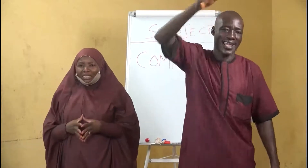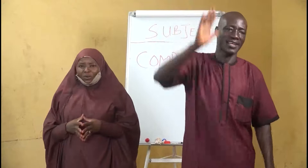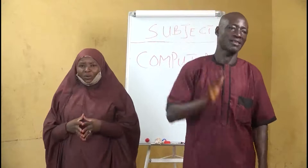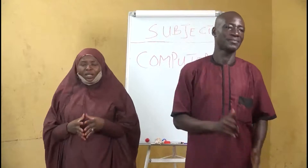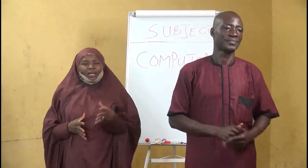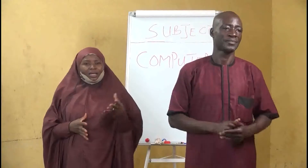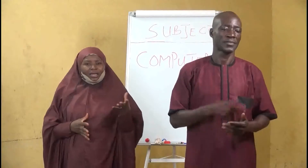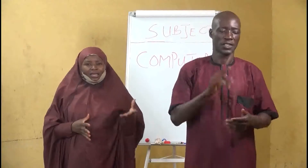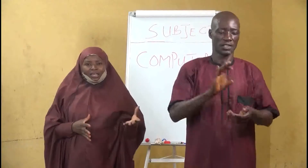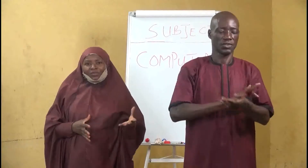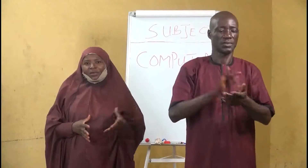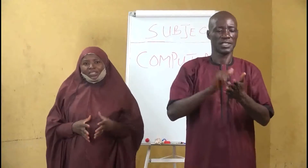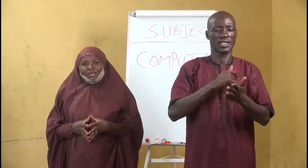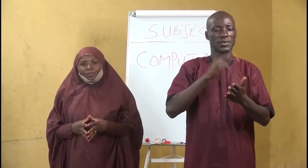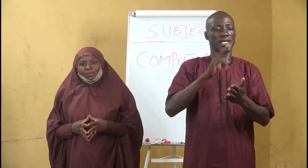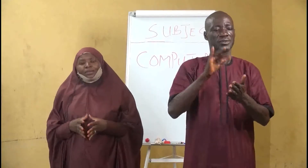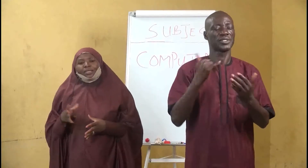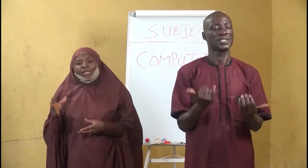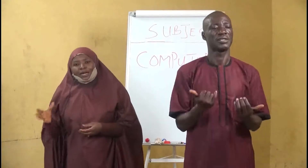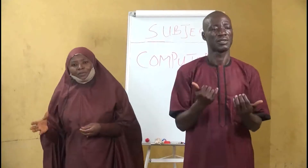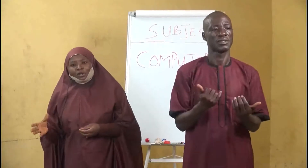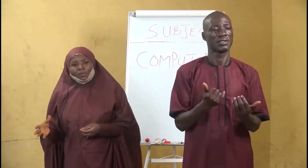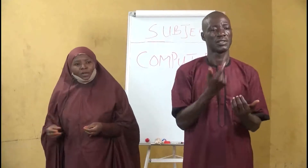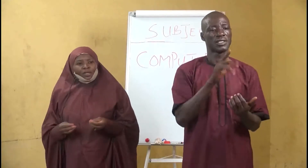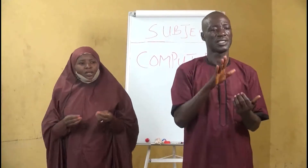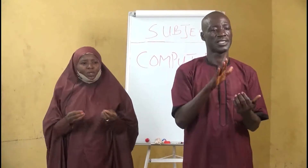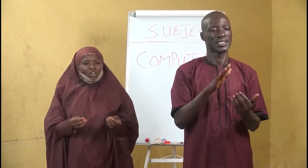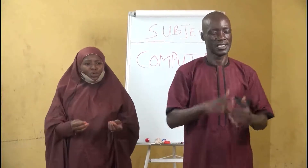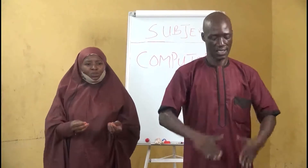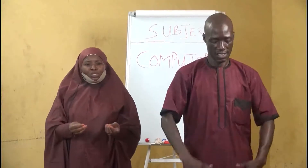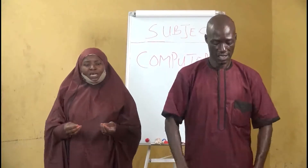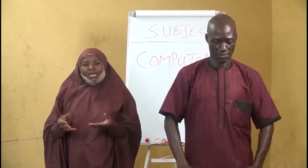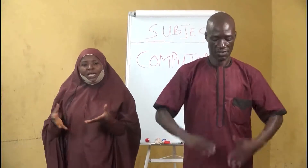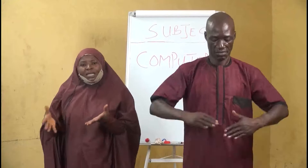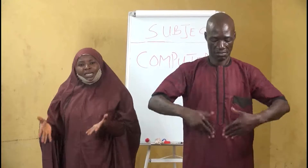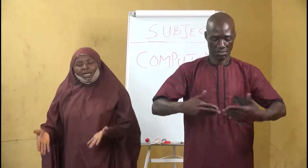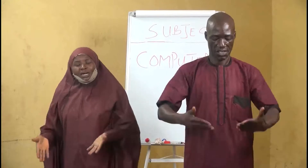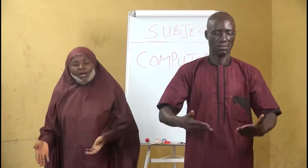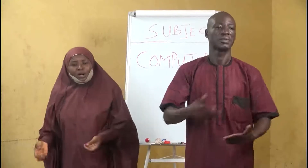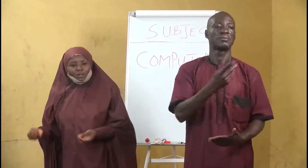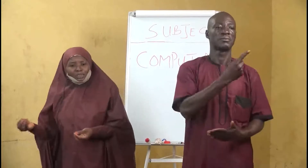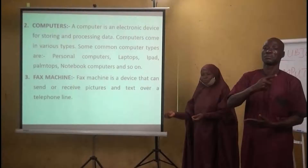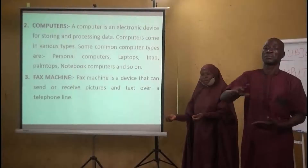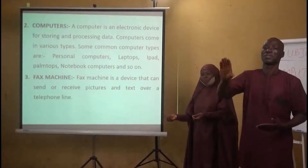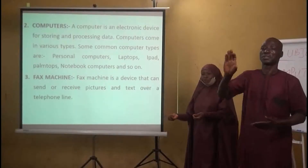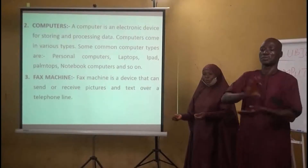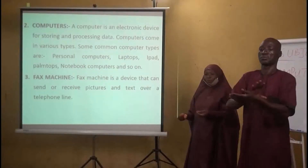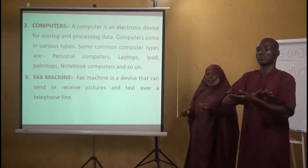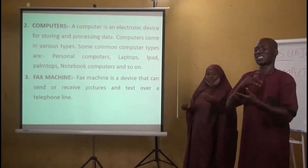now. Take, for example, the laptop, the mini computer, the palm top,